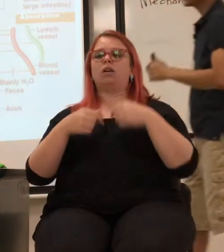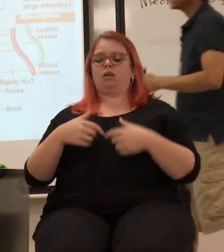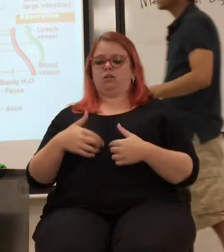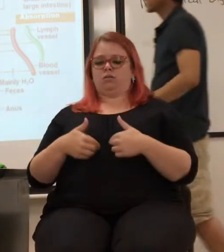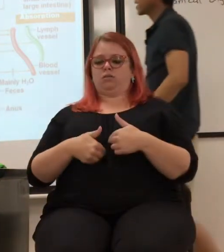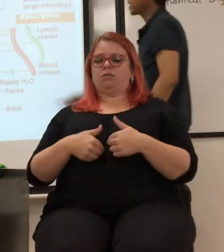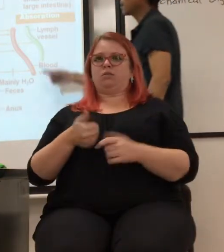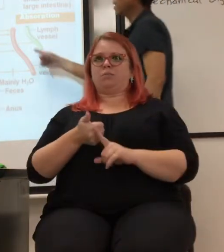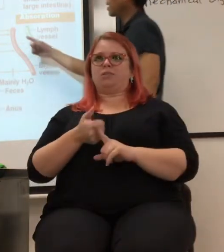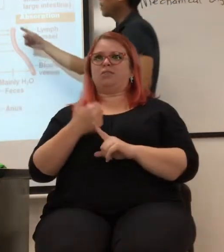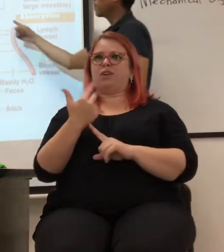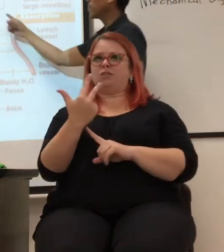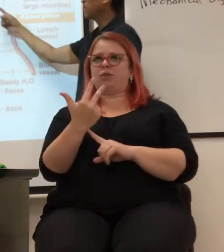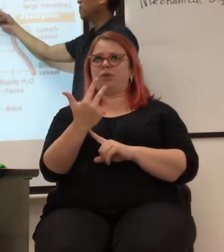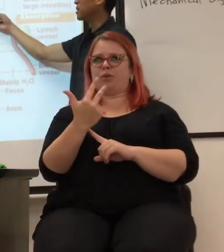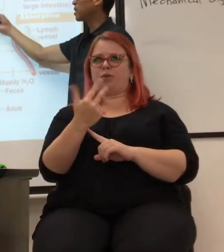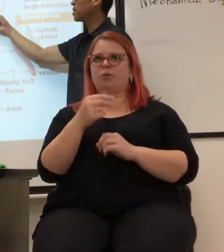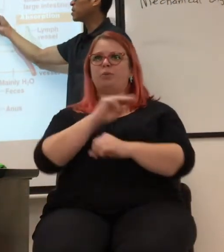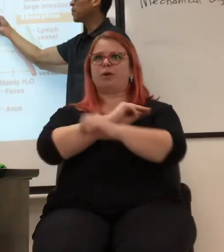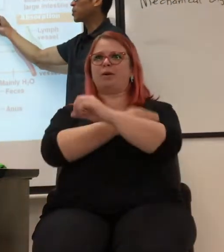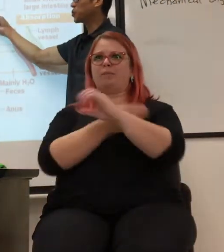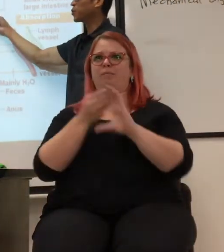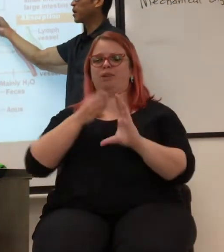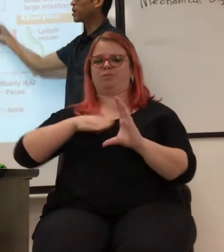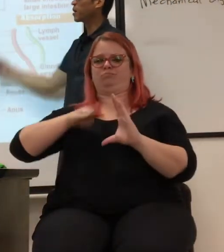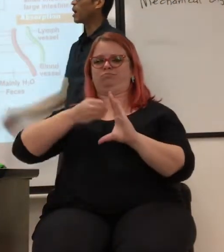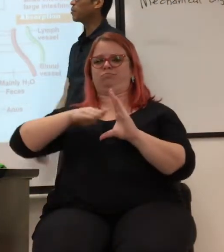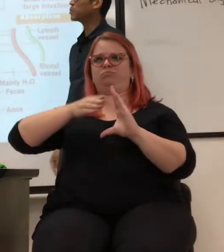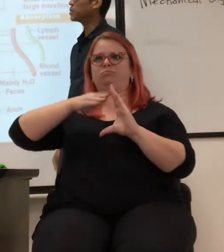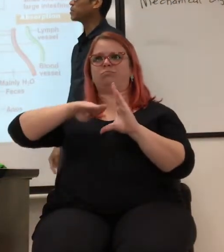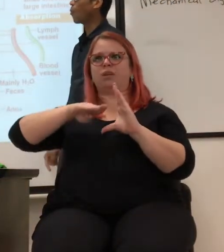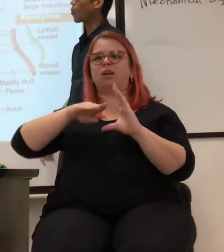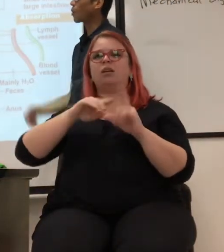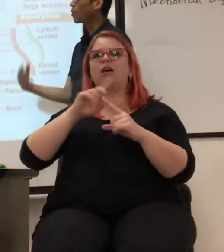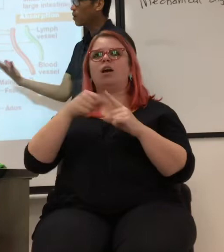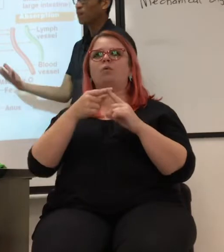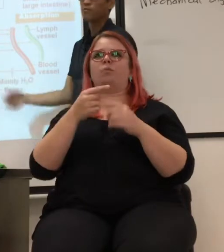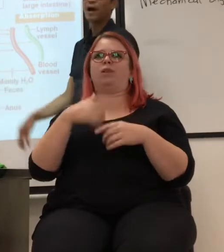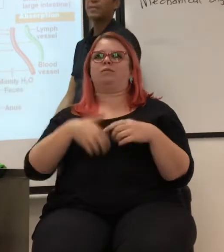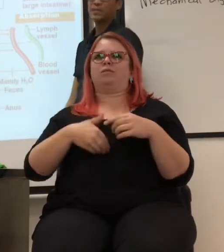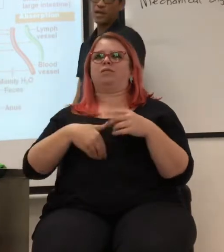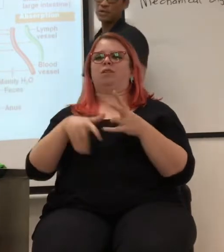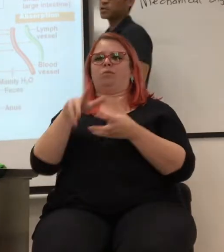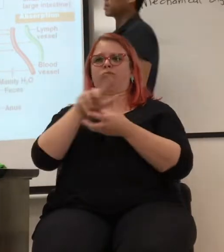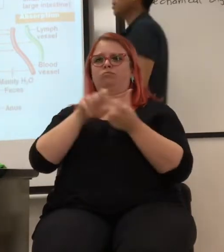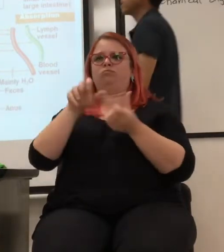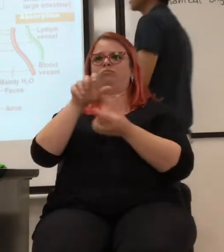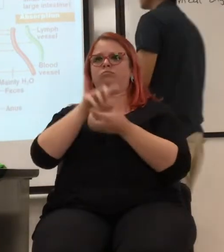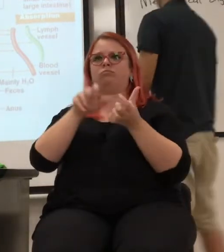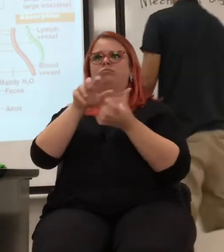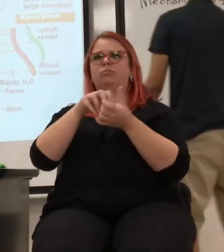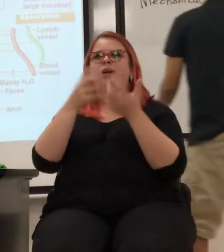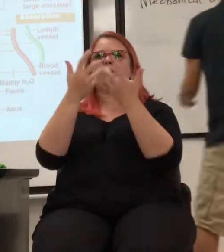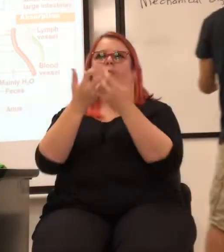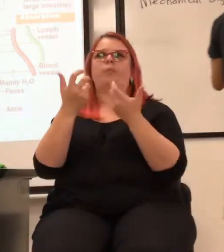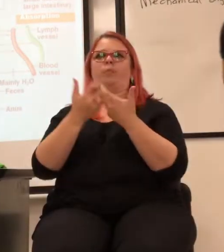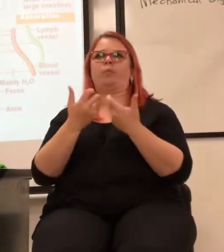layers. And basically the stomach churning accomplishes more of the fragmentation.